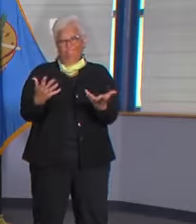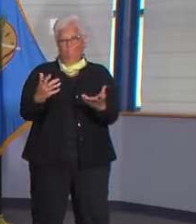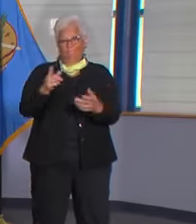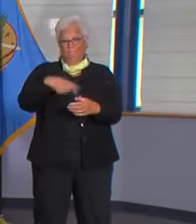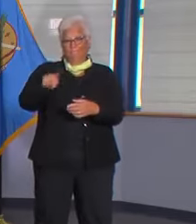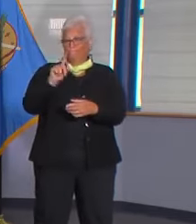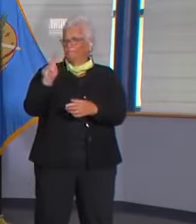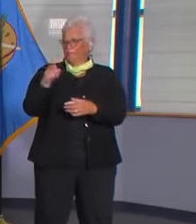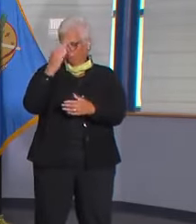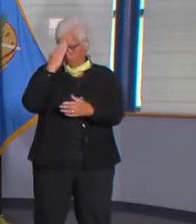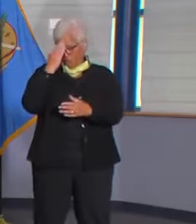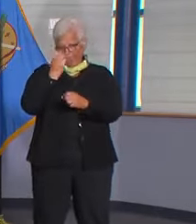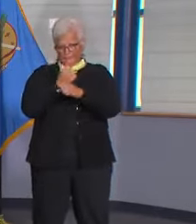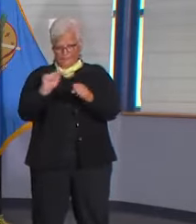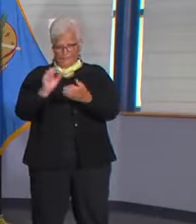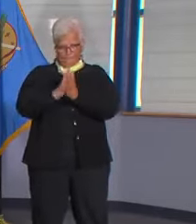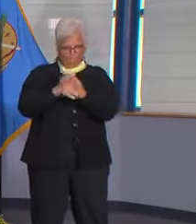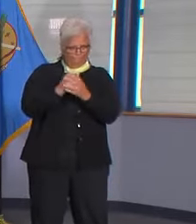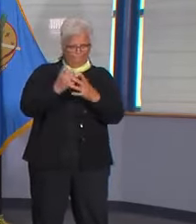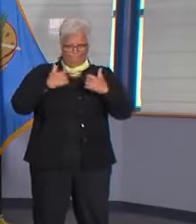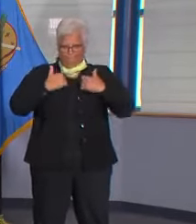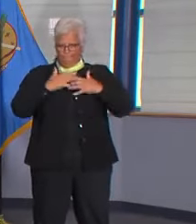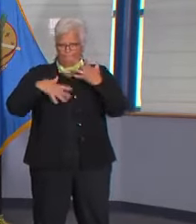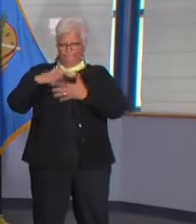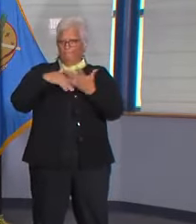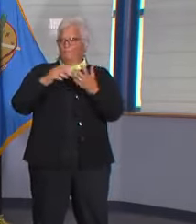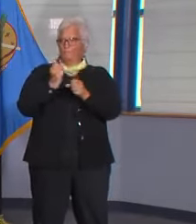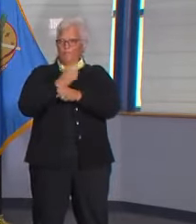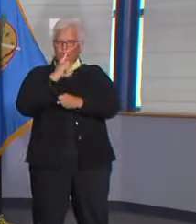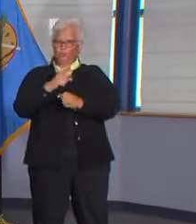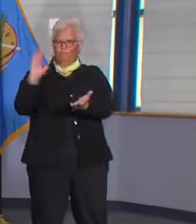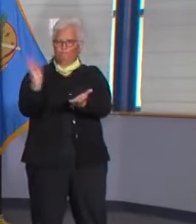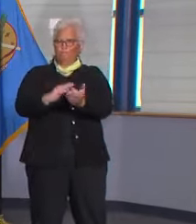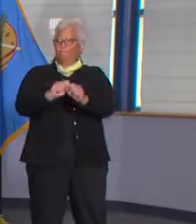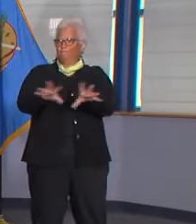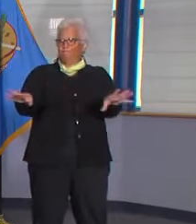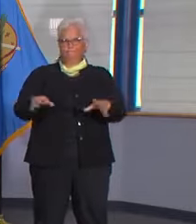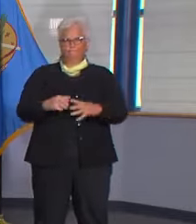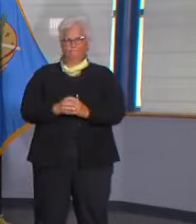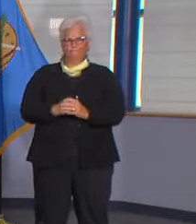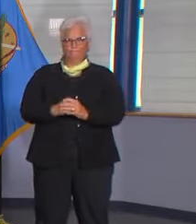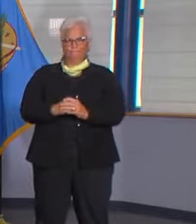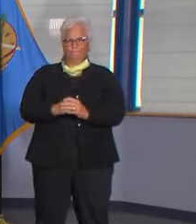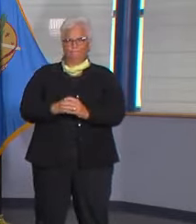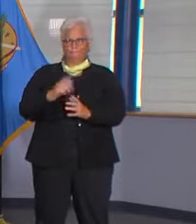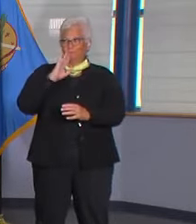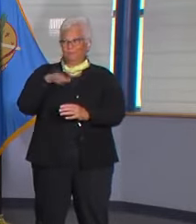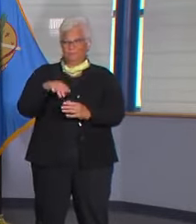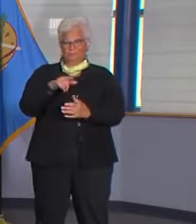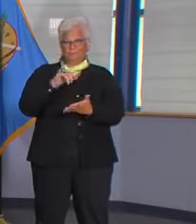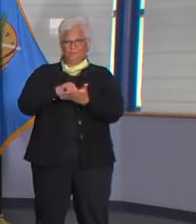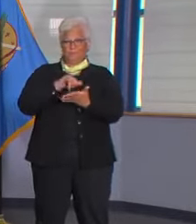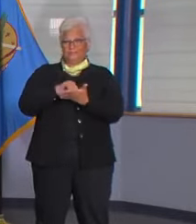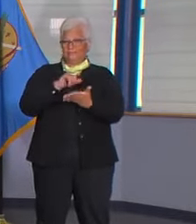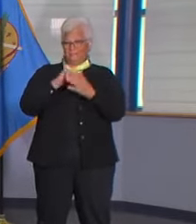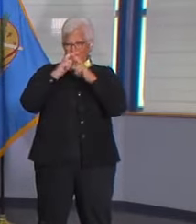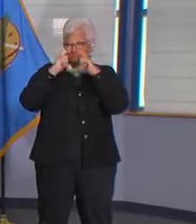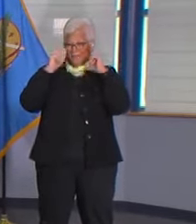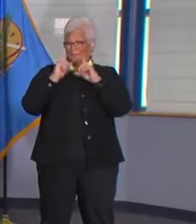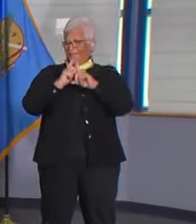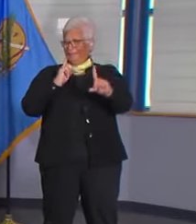They can't wear masks, they can't watch their distance, but they really have to pay attention to hygiene on the sidelines as well, whether it be hand sanitizer or